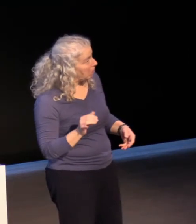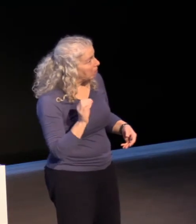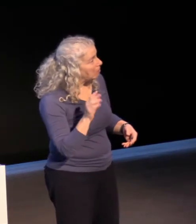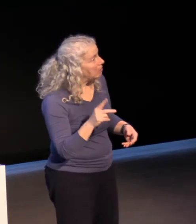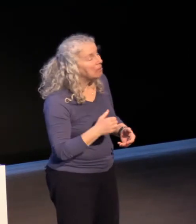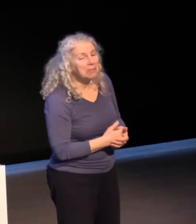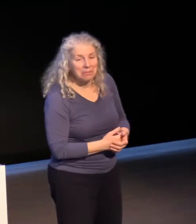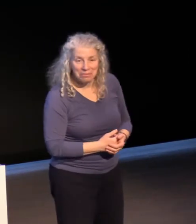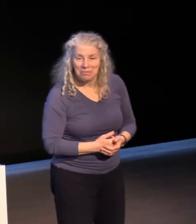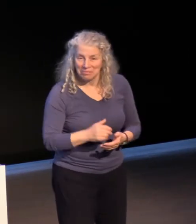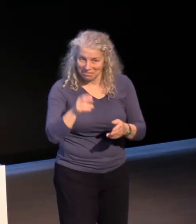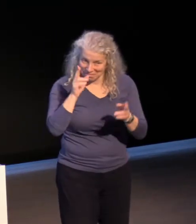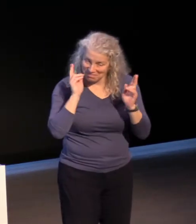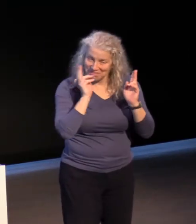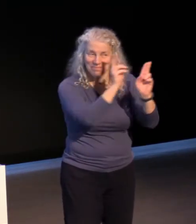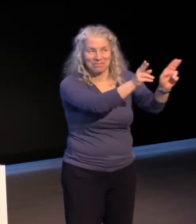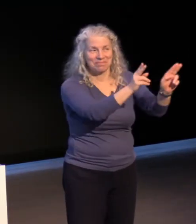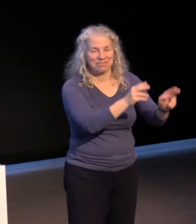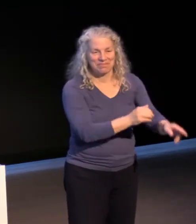appreciate y'all.